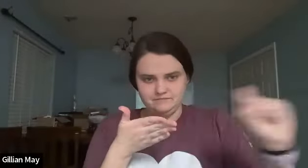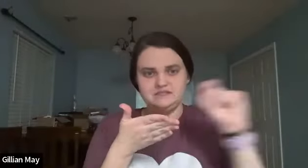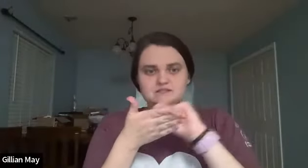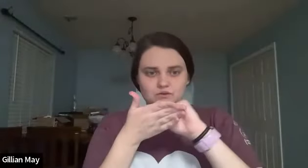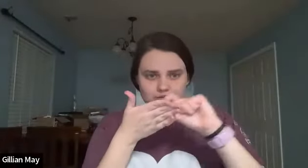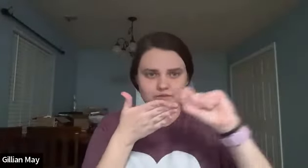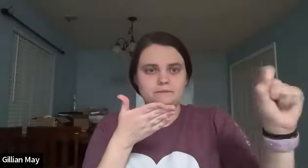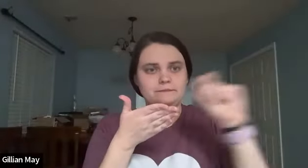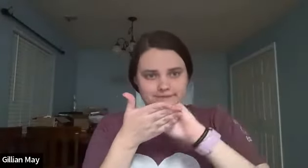Pencil.